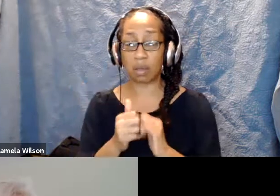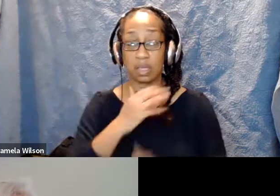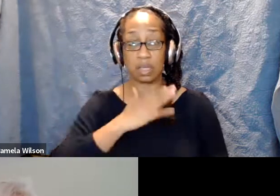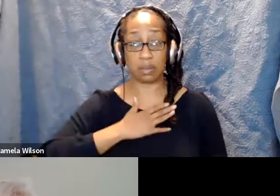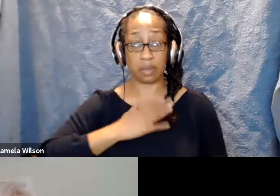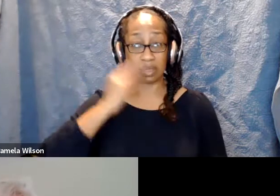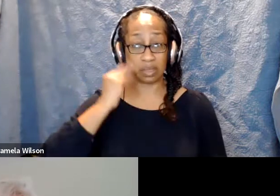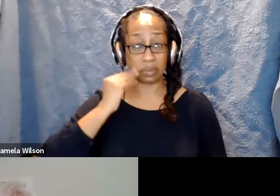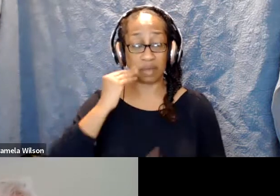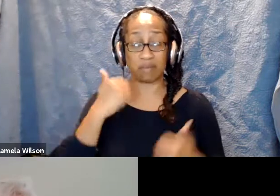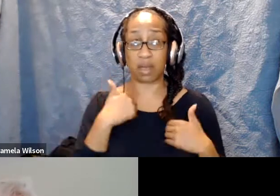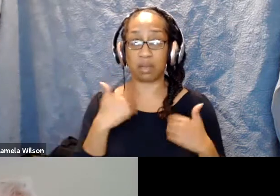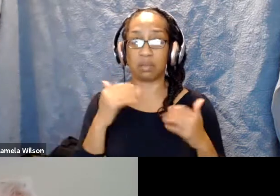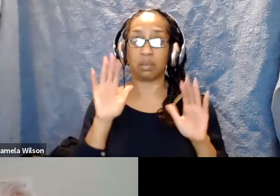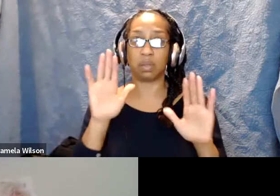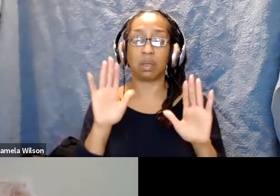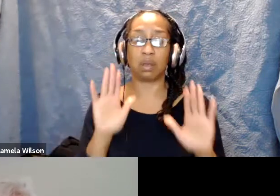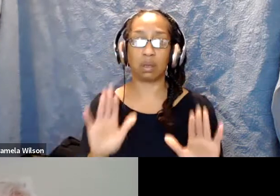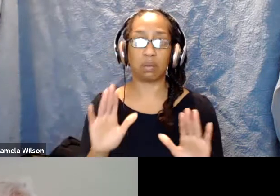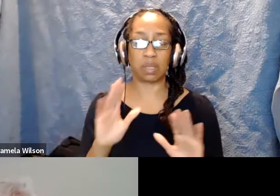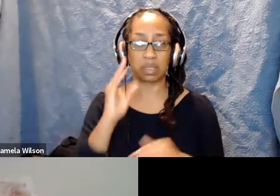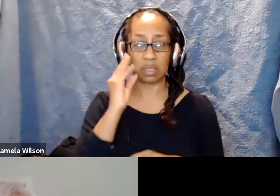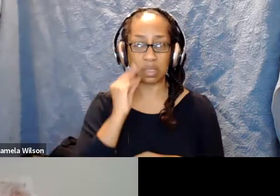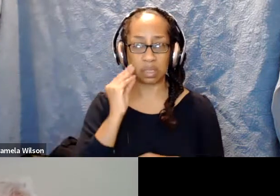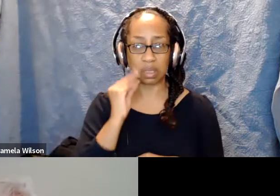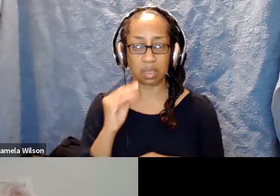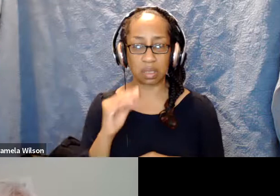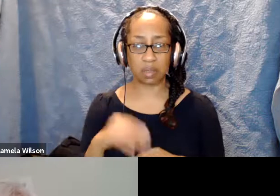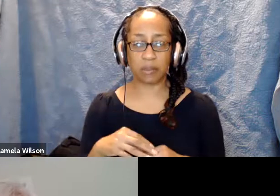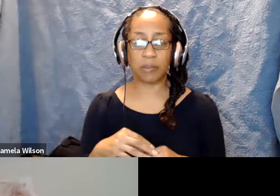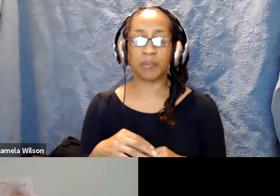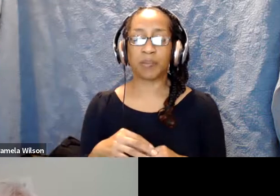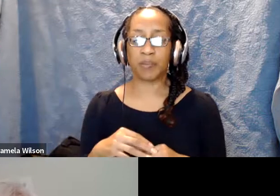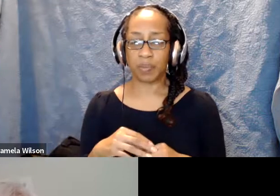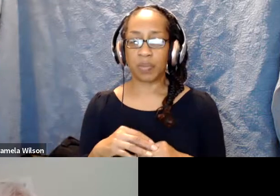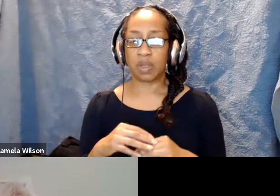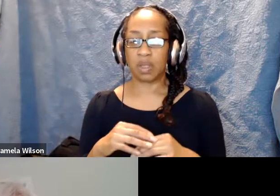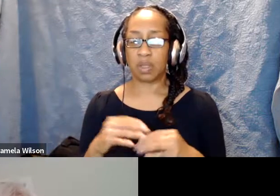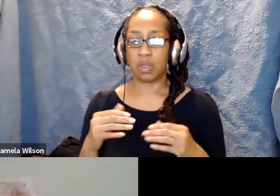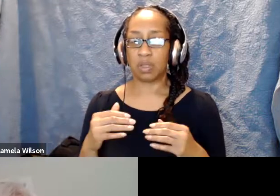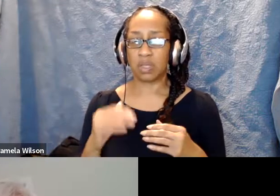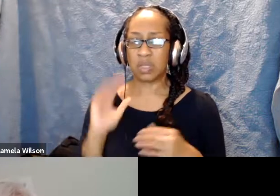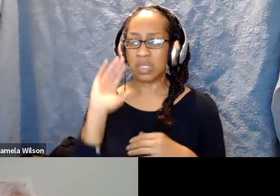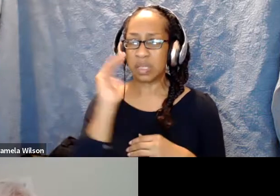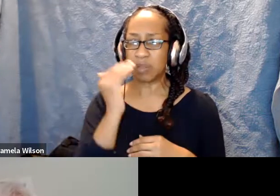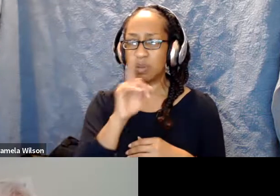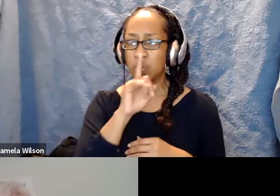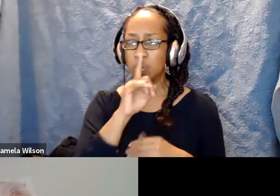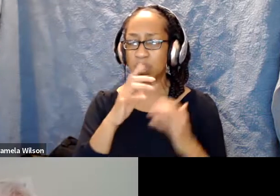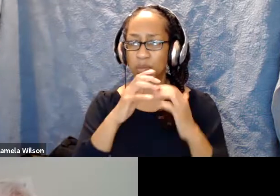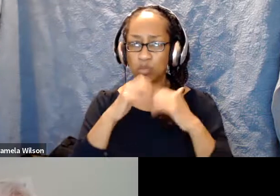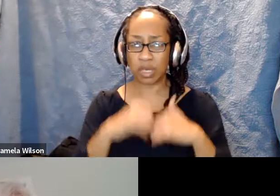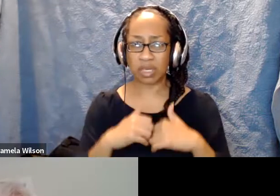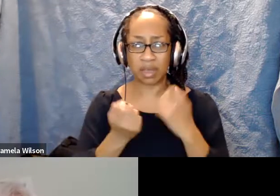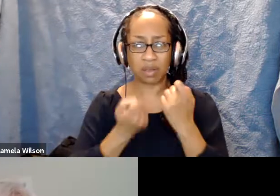experience in some states, but as new state directors come on, there seems to be a real breakdown to